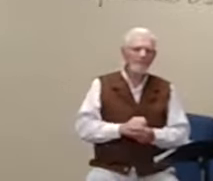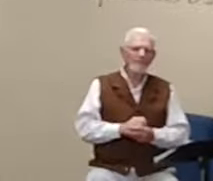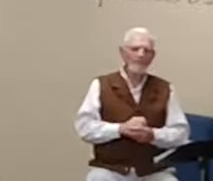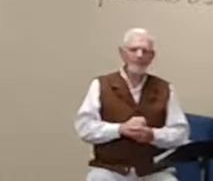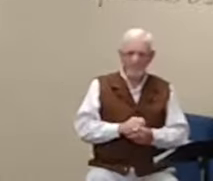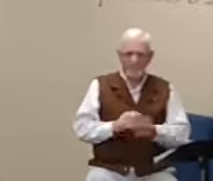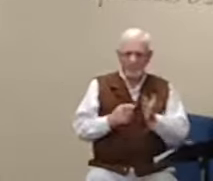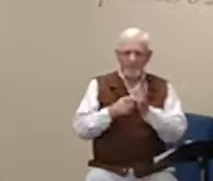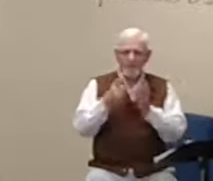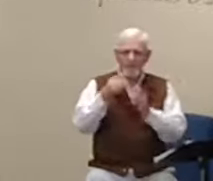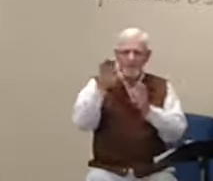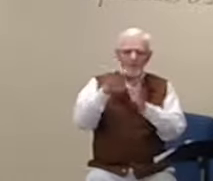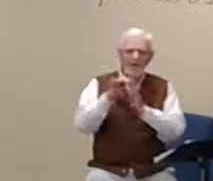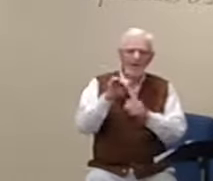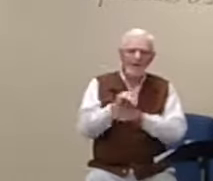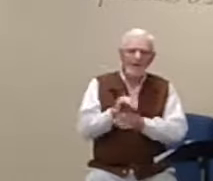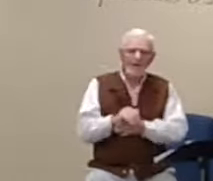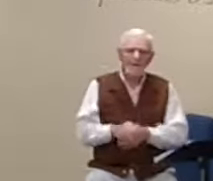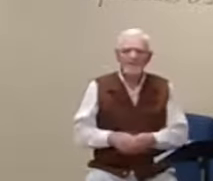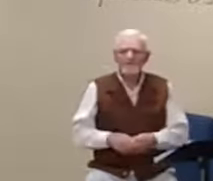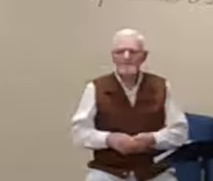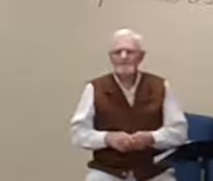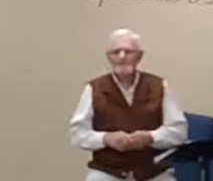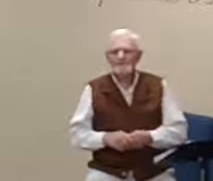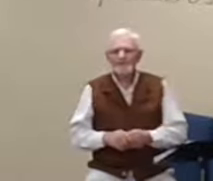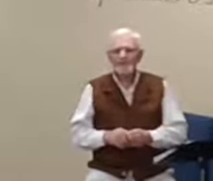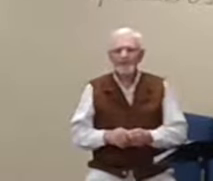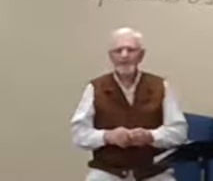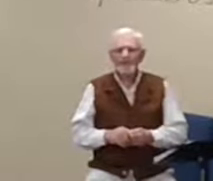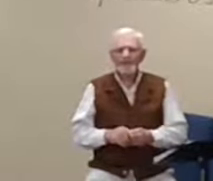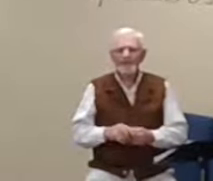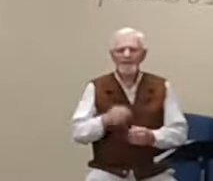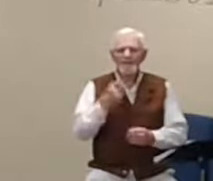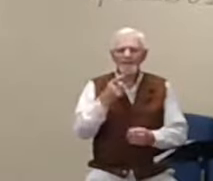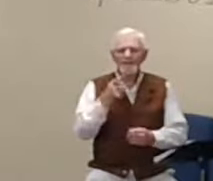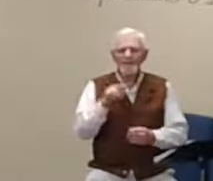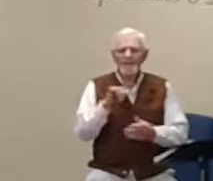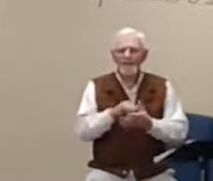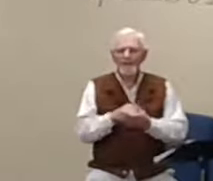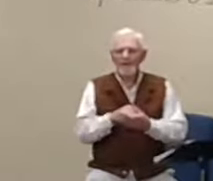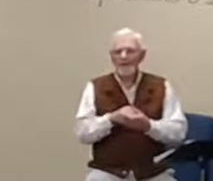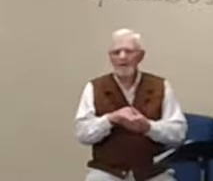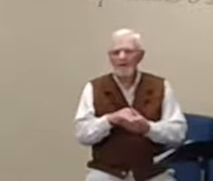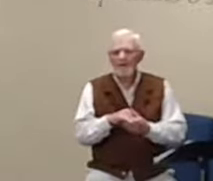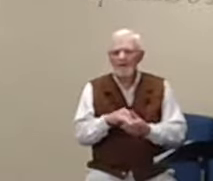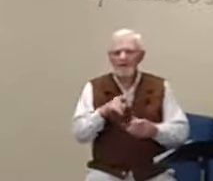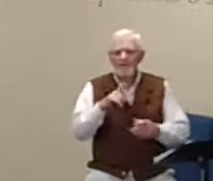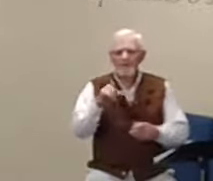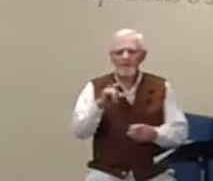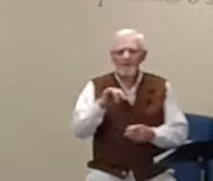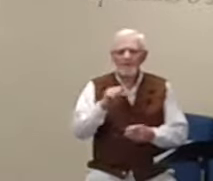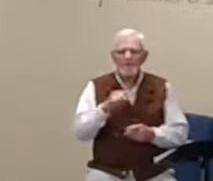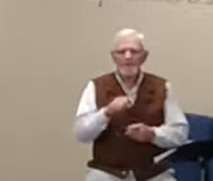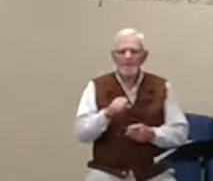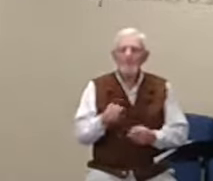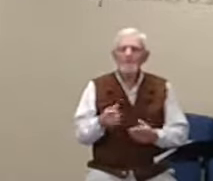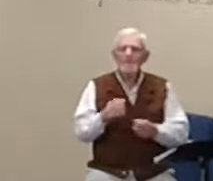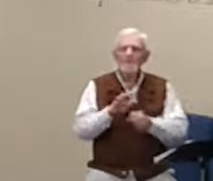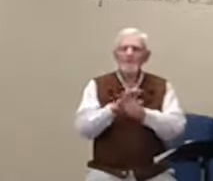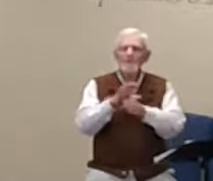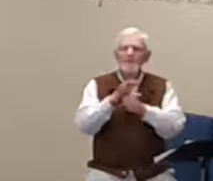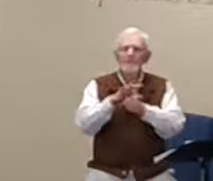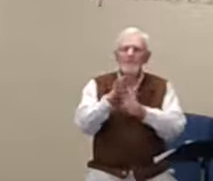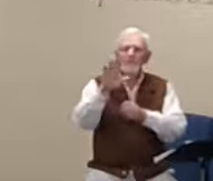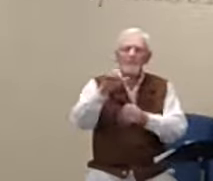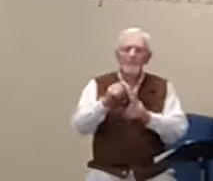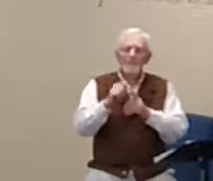I'll show you the pictures tonight. I won't go into all that. I'll just have to tell you that the Lord is sufficient, and His Word is